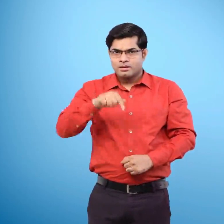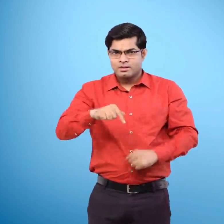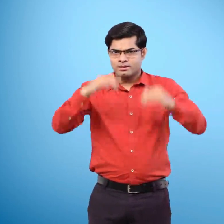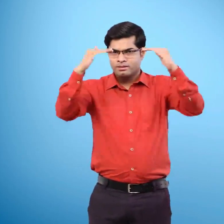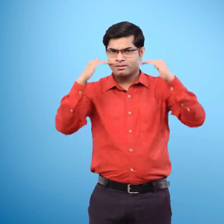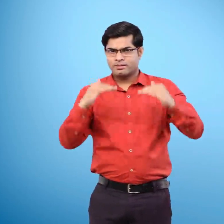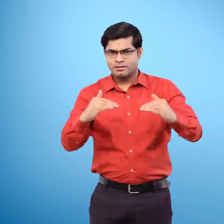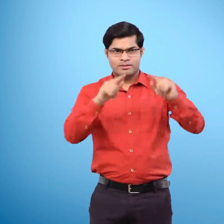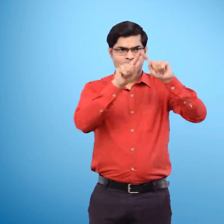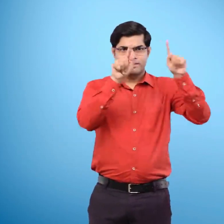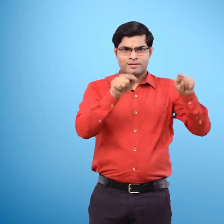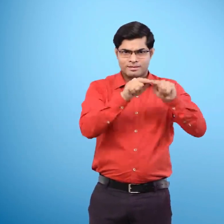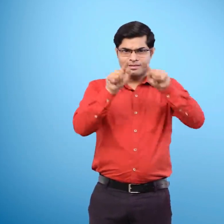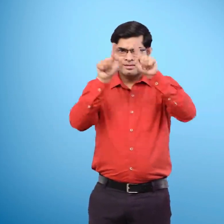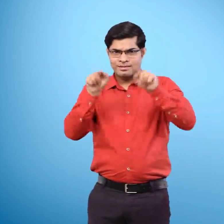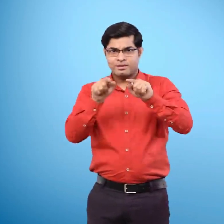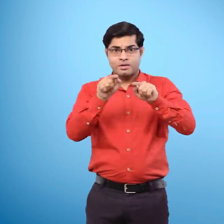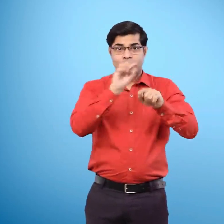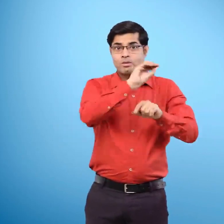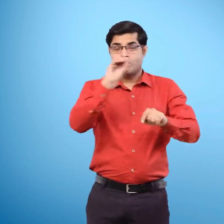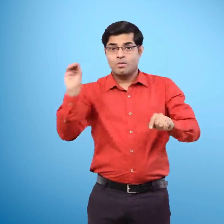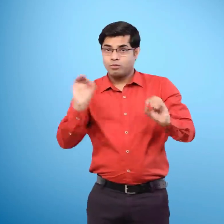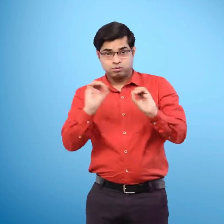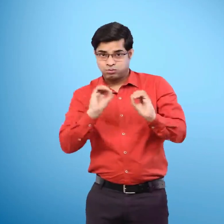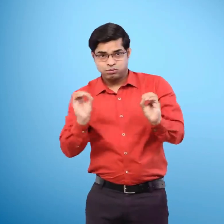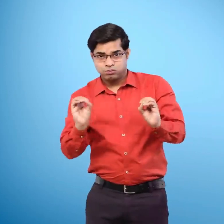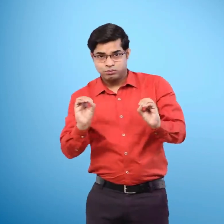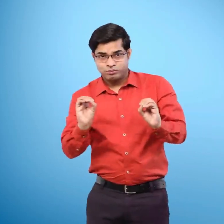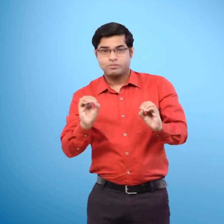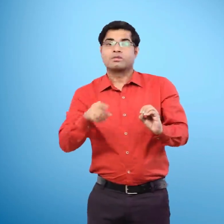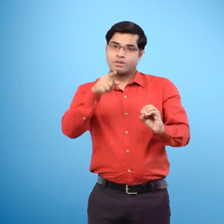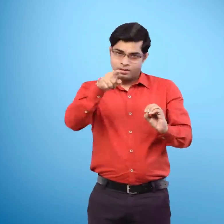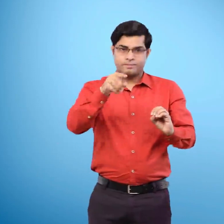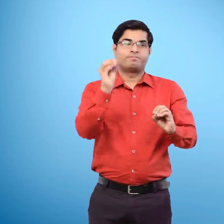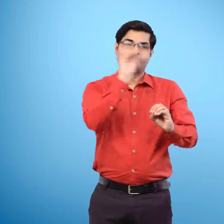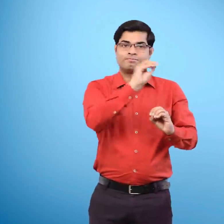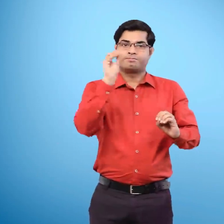Fill up the blank boxes to complete the pattern.